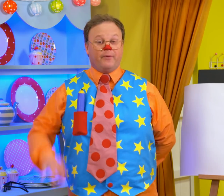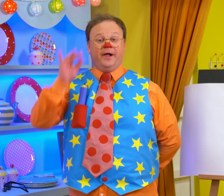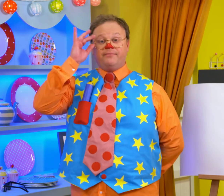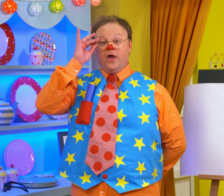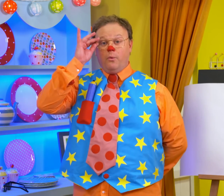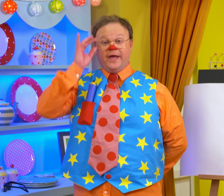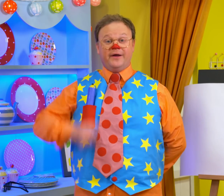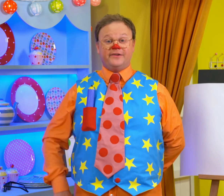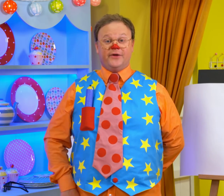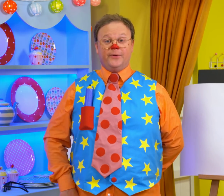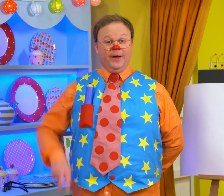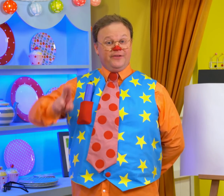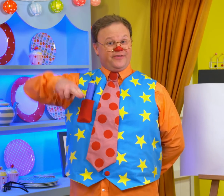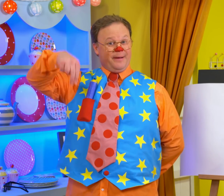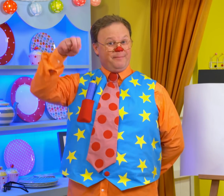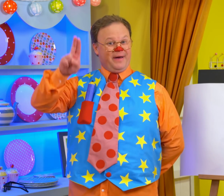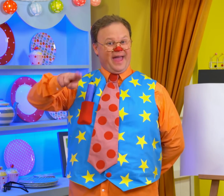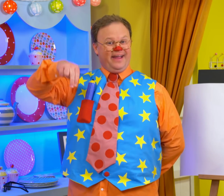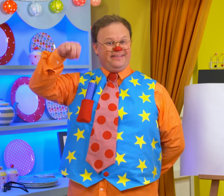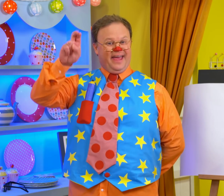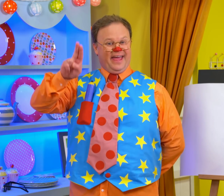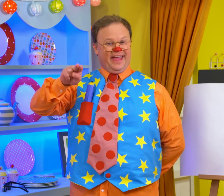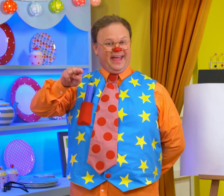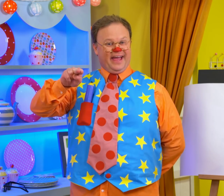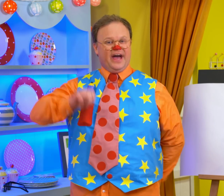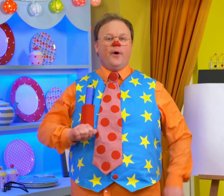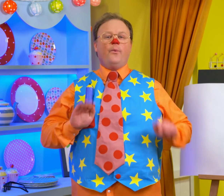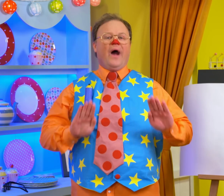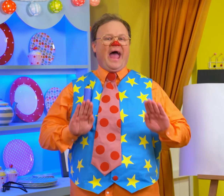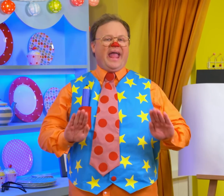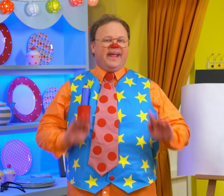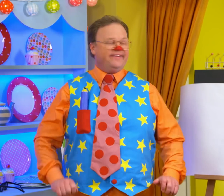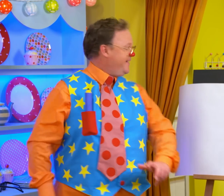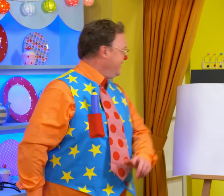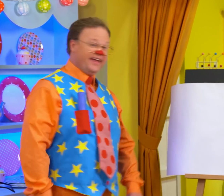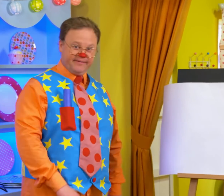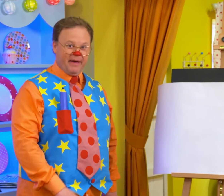Well, we're going to do some painting. Wait. Need